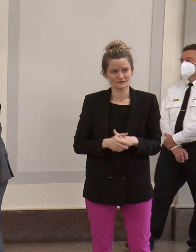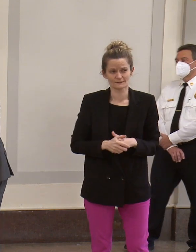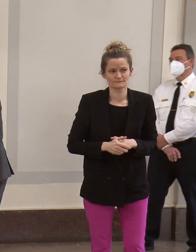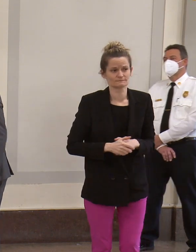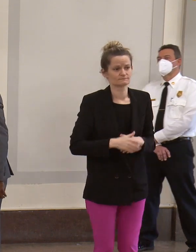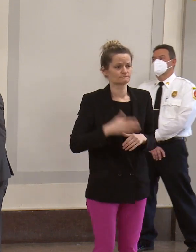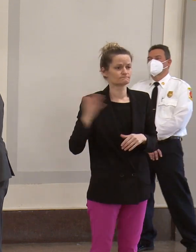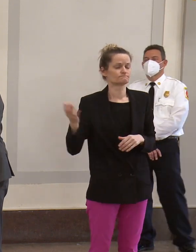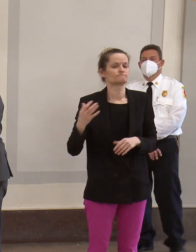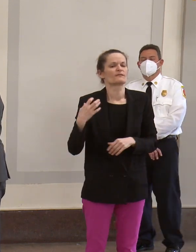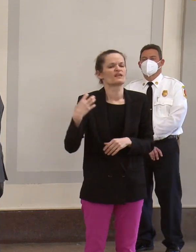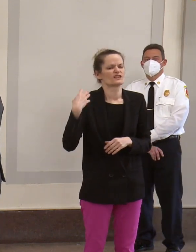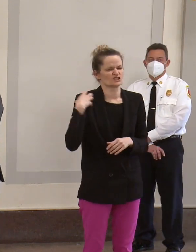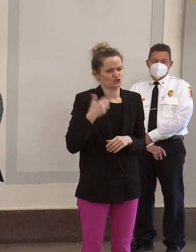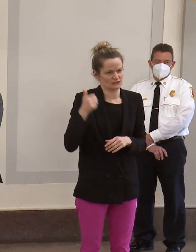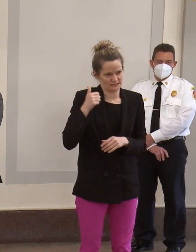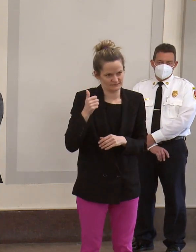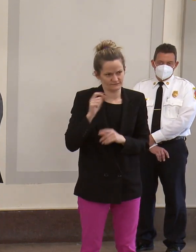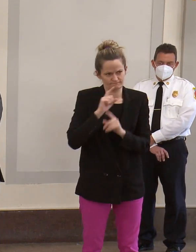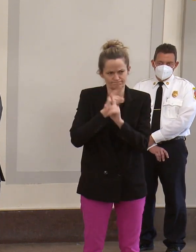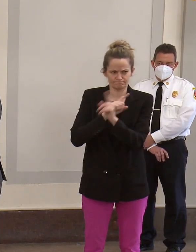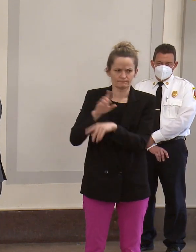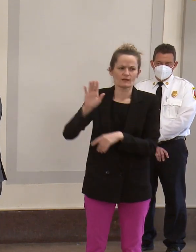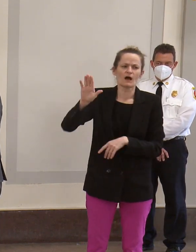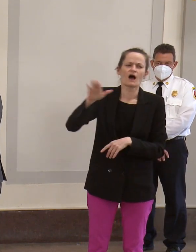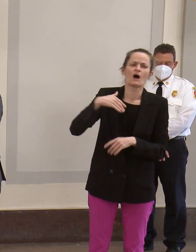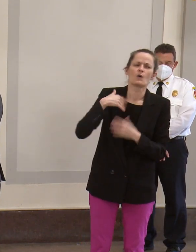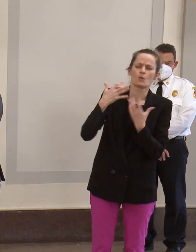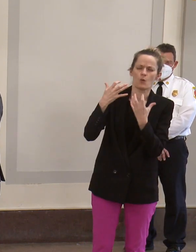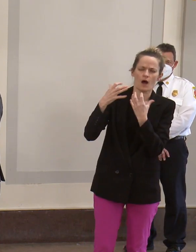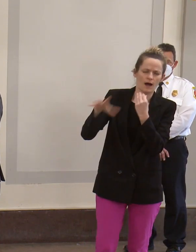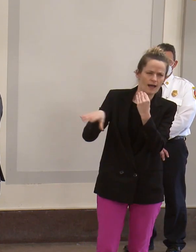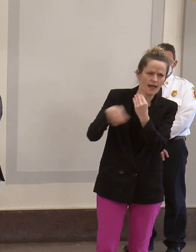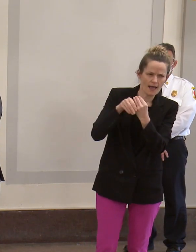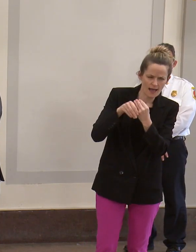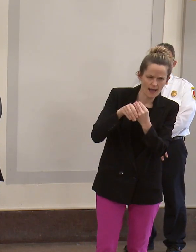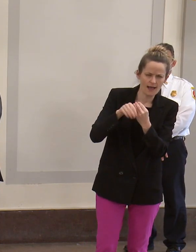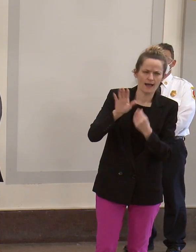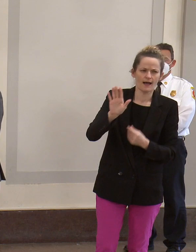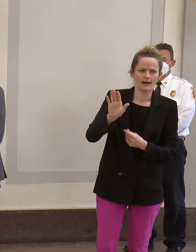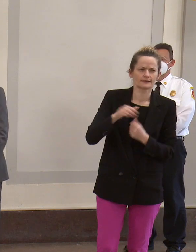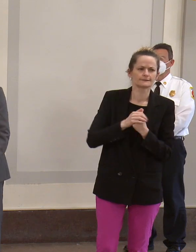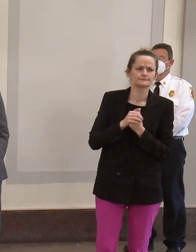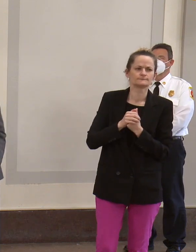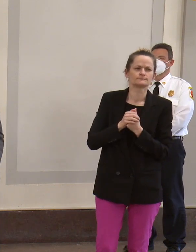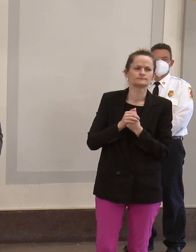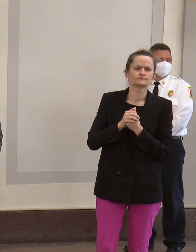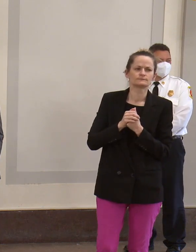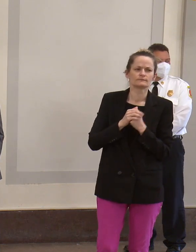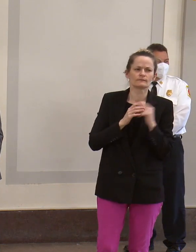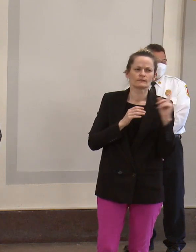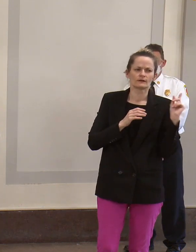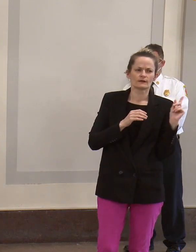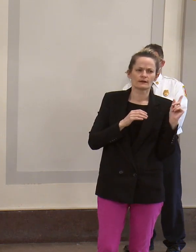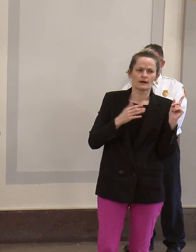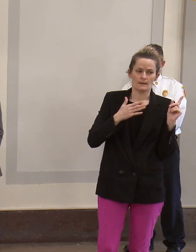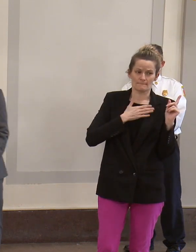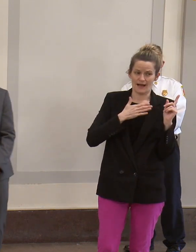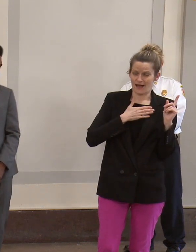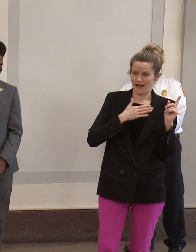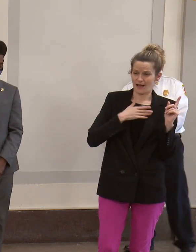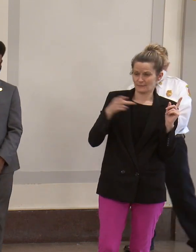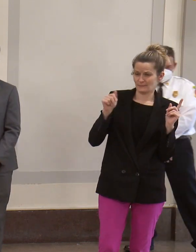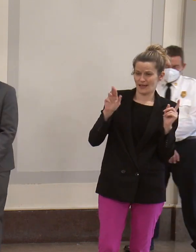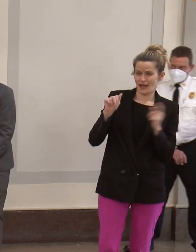I'm going to also make an assist on this and pass the ball to Claytonia Everett, who is the paramedic that actually is out there